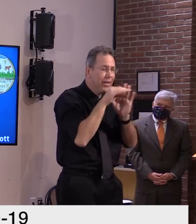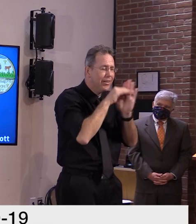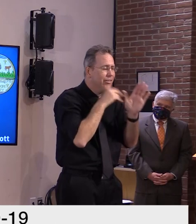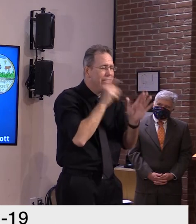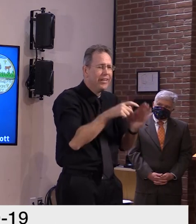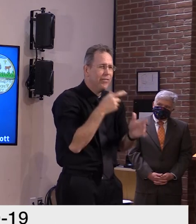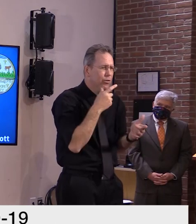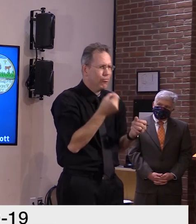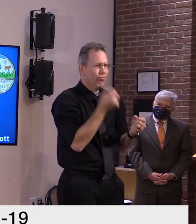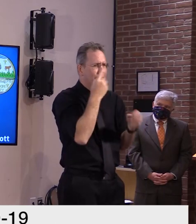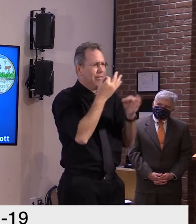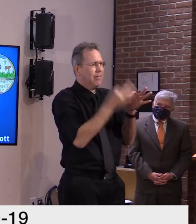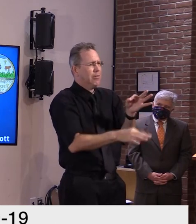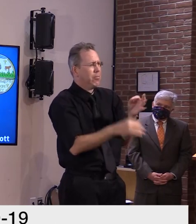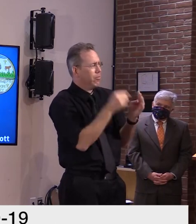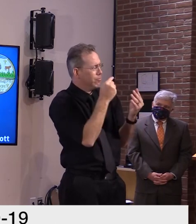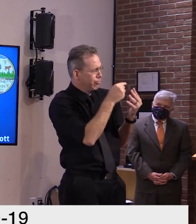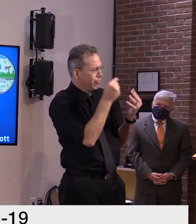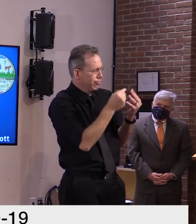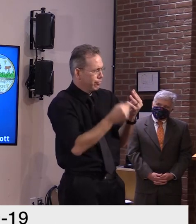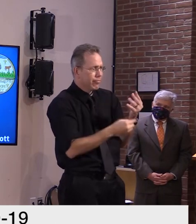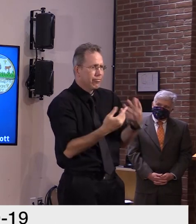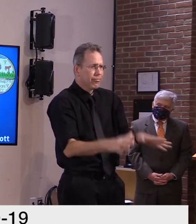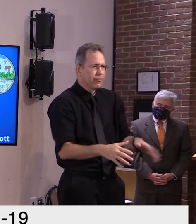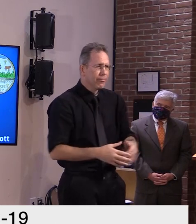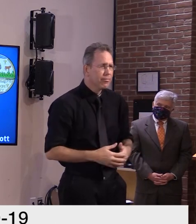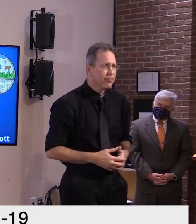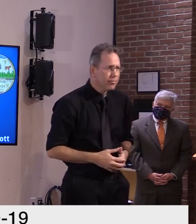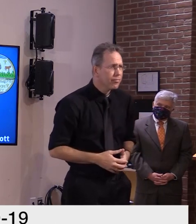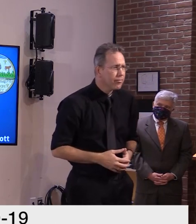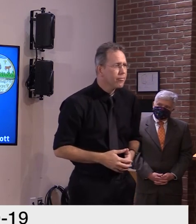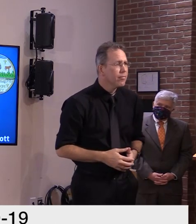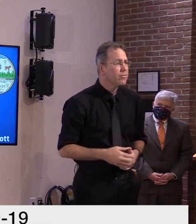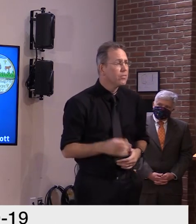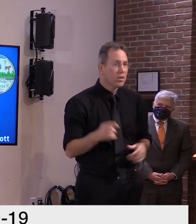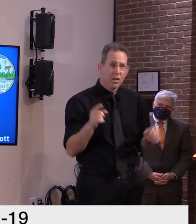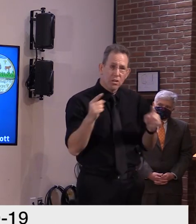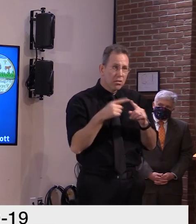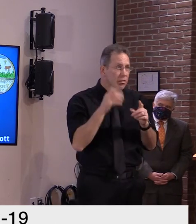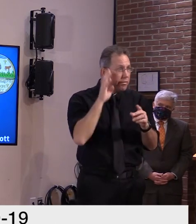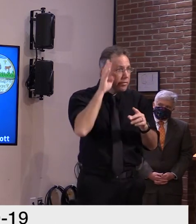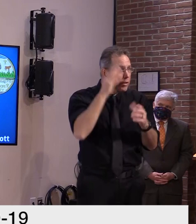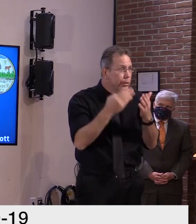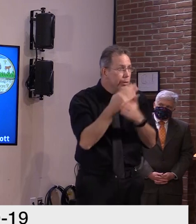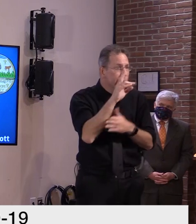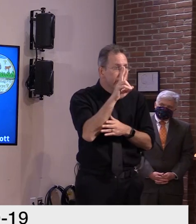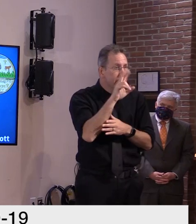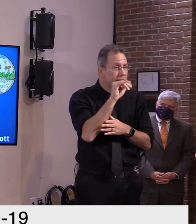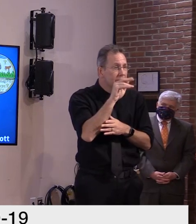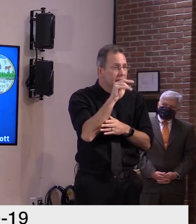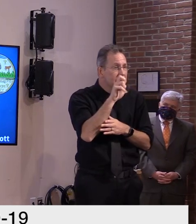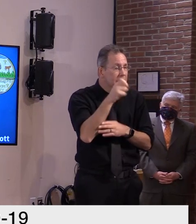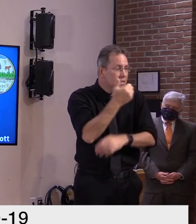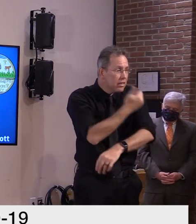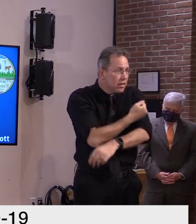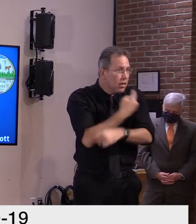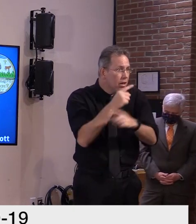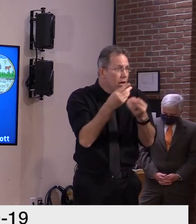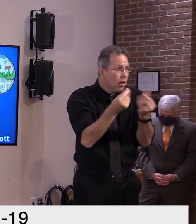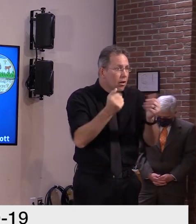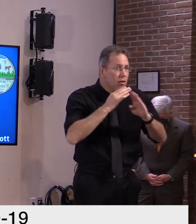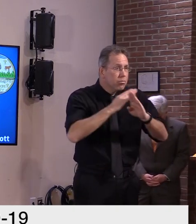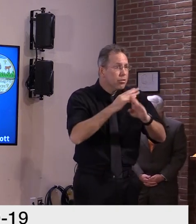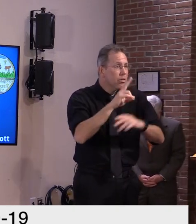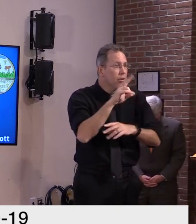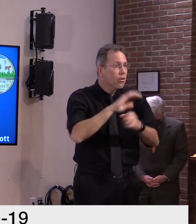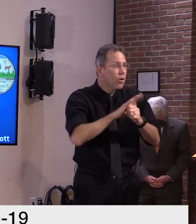our bows, the fact is we need to follow these dual paths, getting hopefully